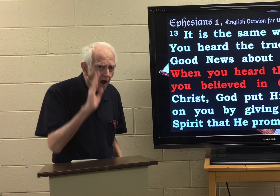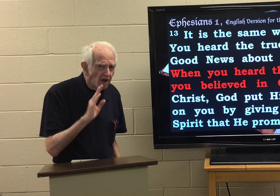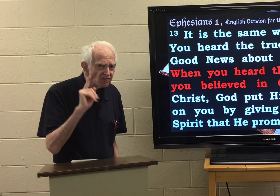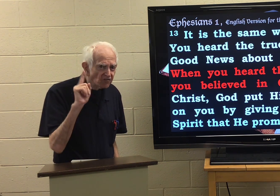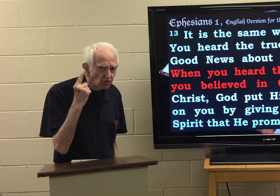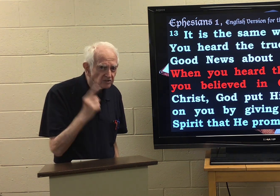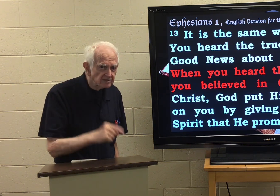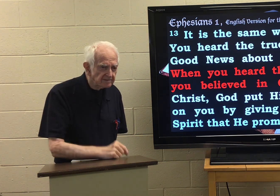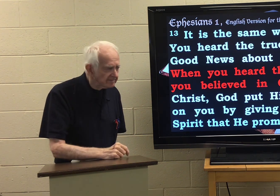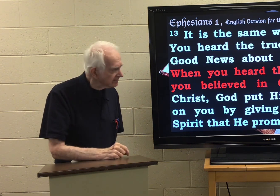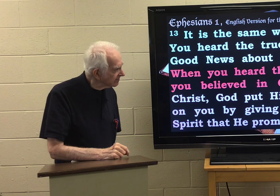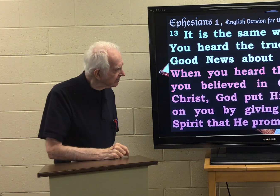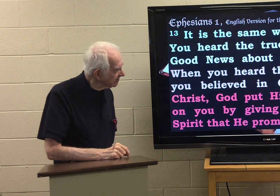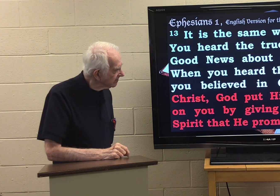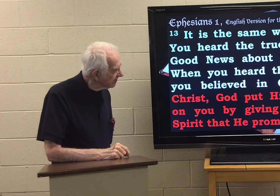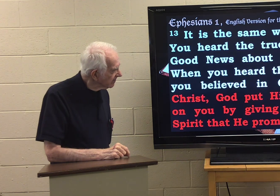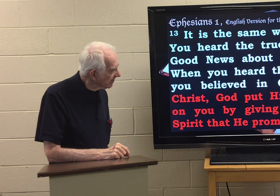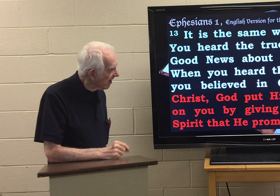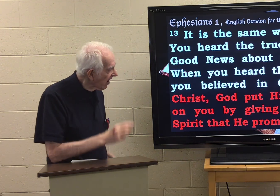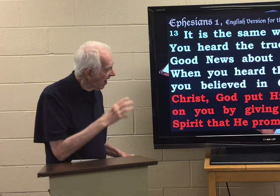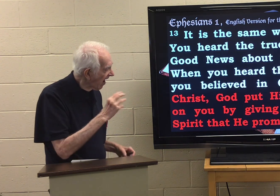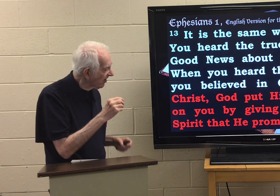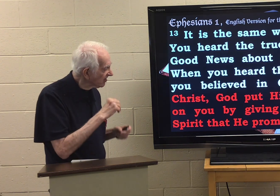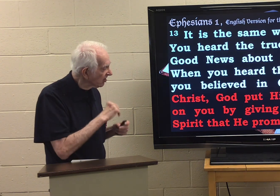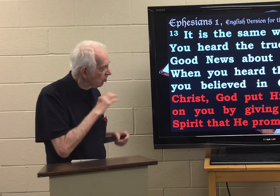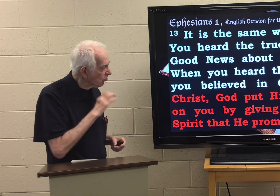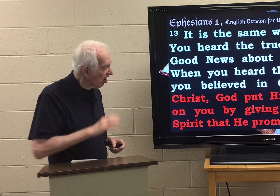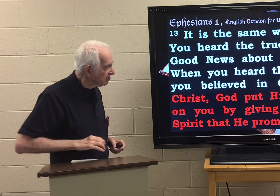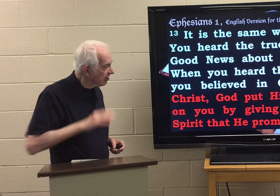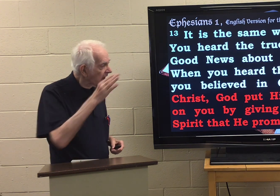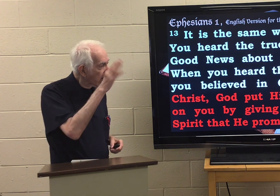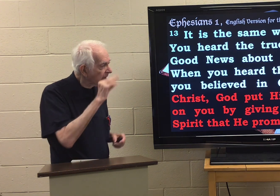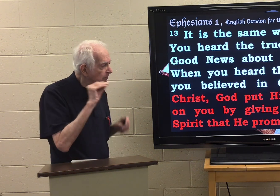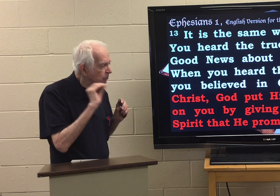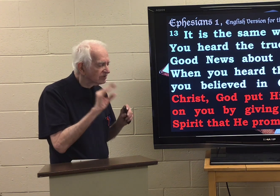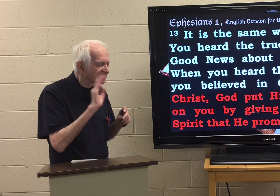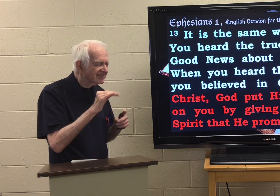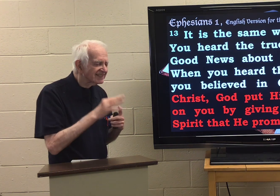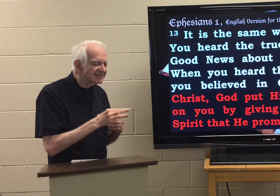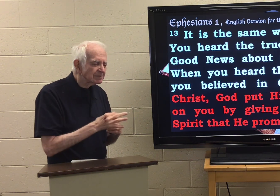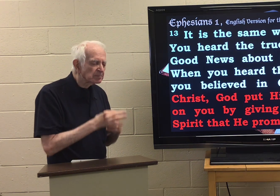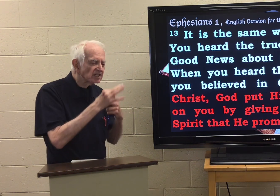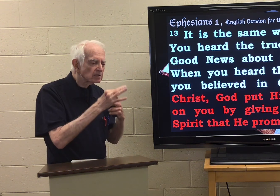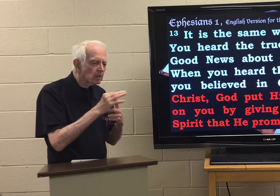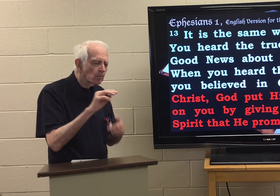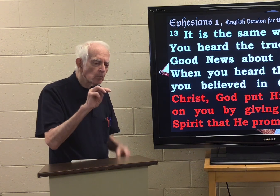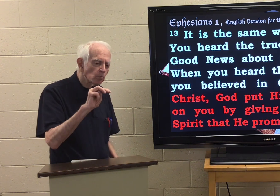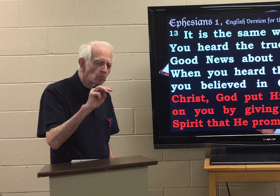Those who hear the word of God, you have to hear the word of God first. And in Christ, God put His special mark